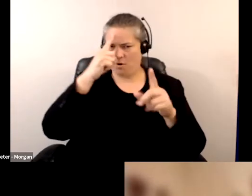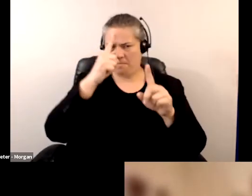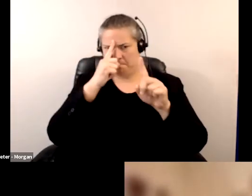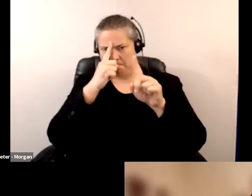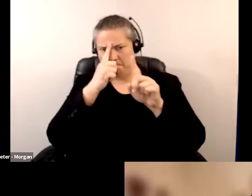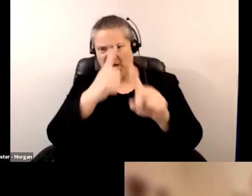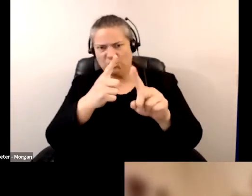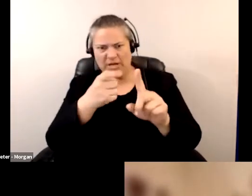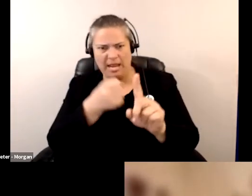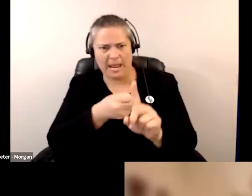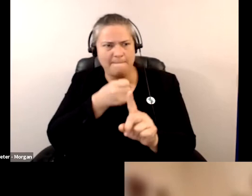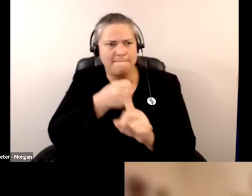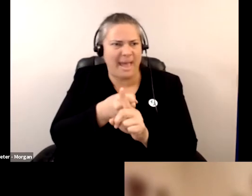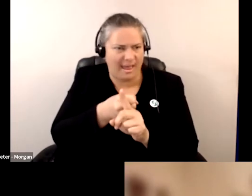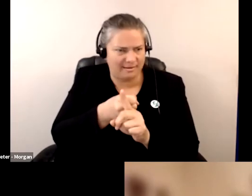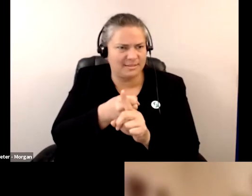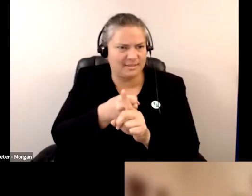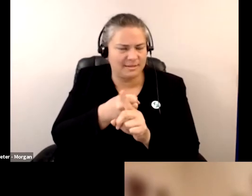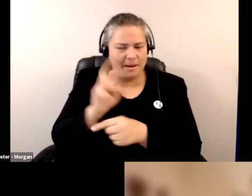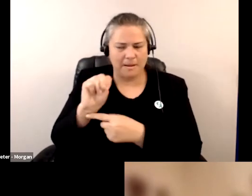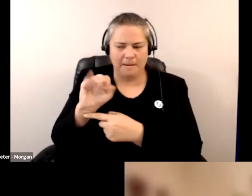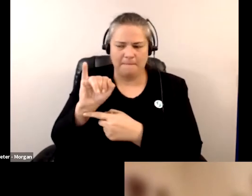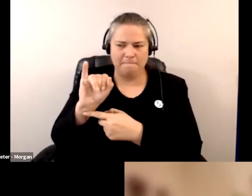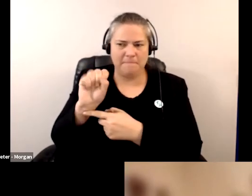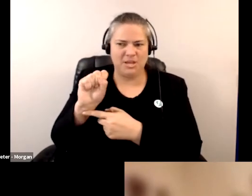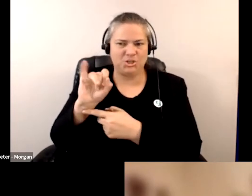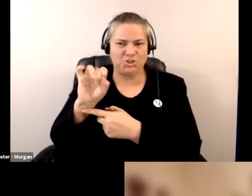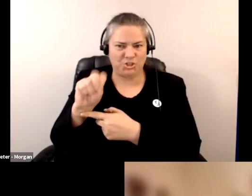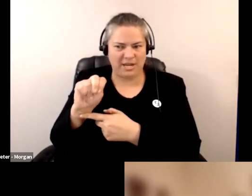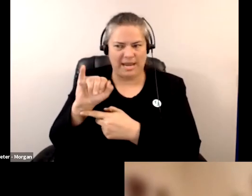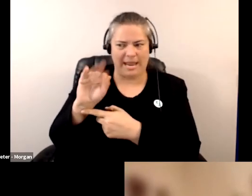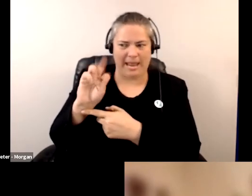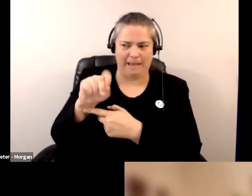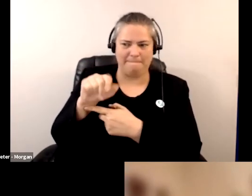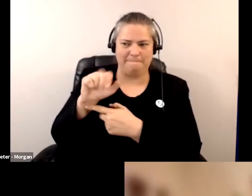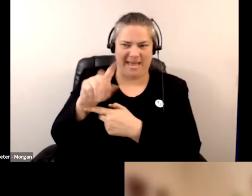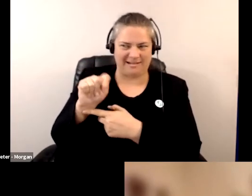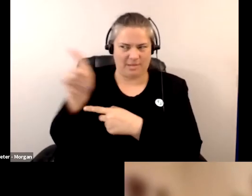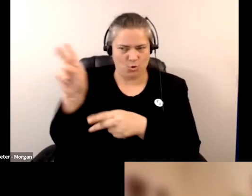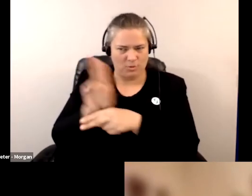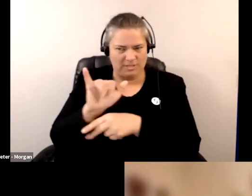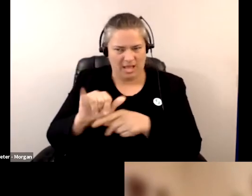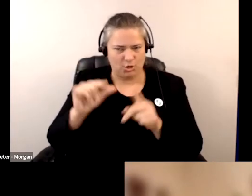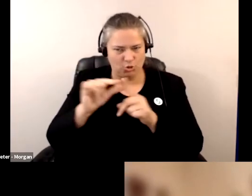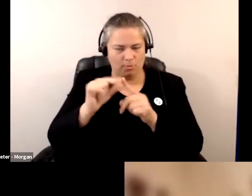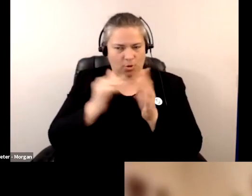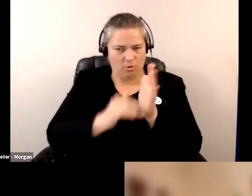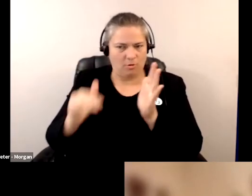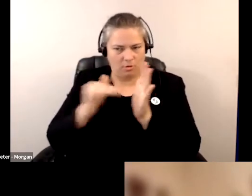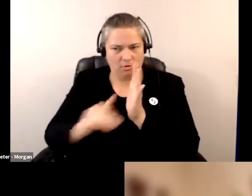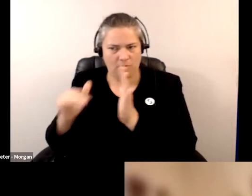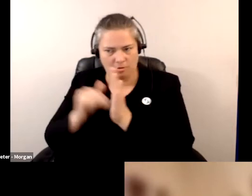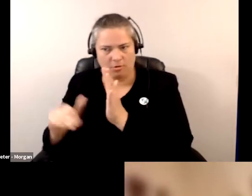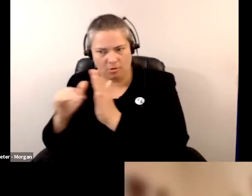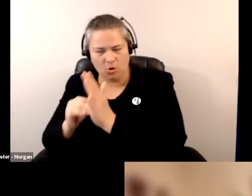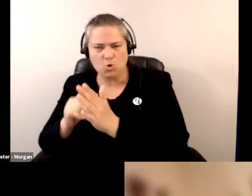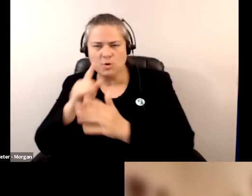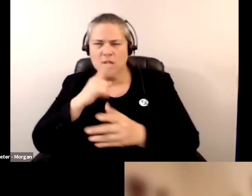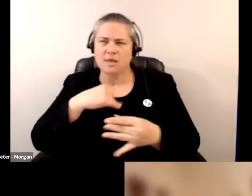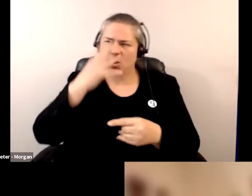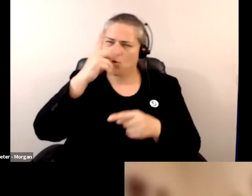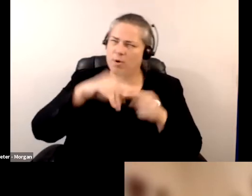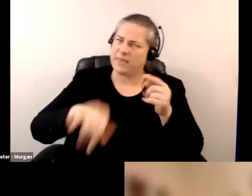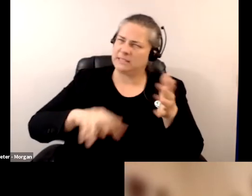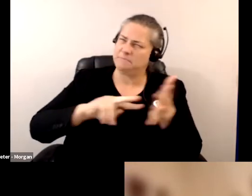a term that I know is used throughout the report again and again, and I've been thinking about what that means,